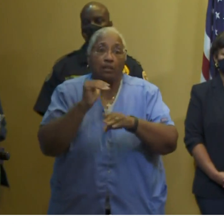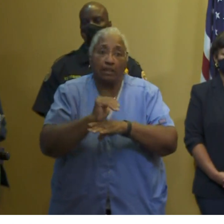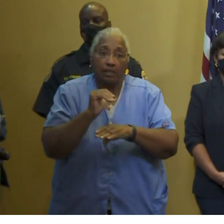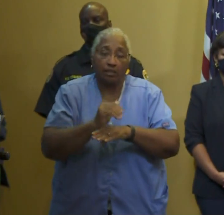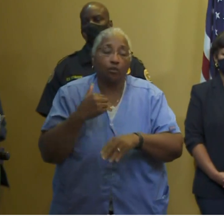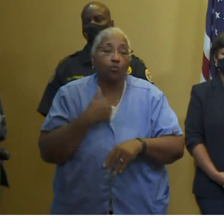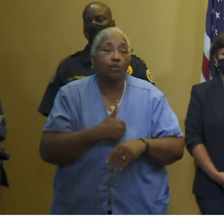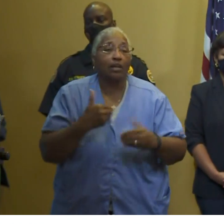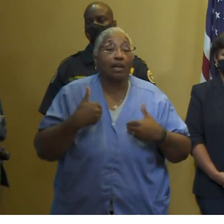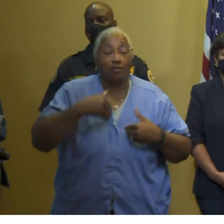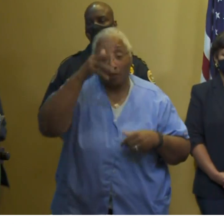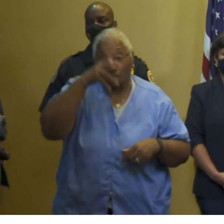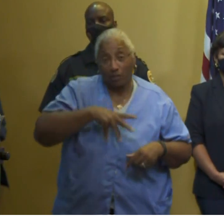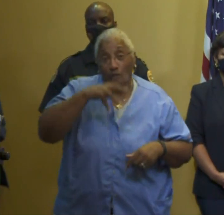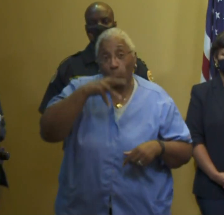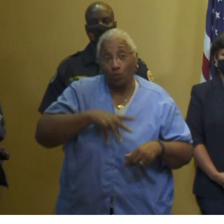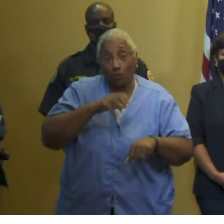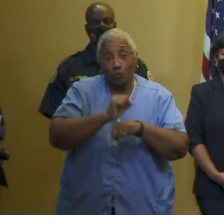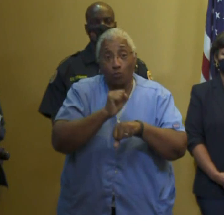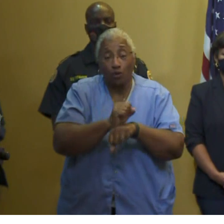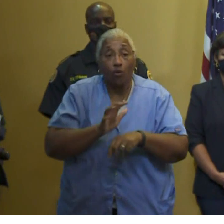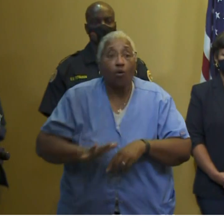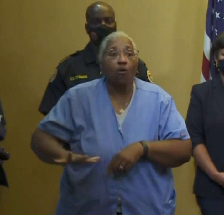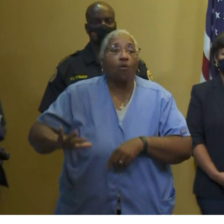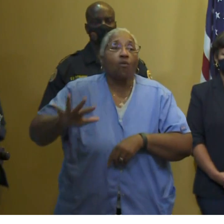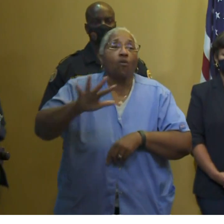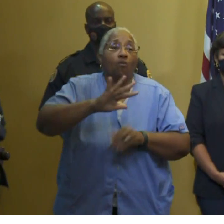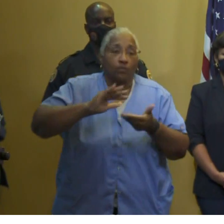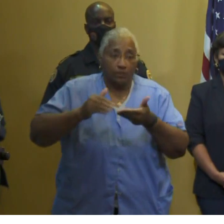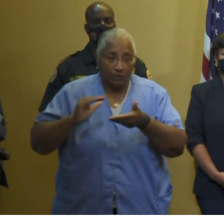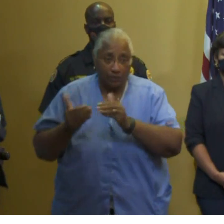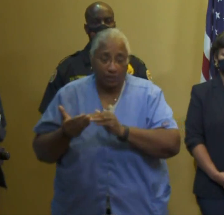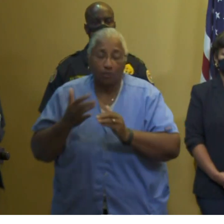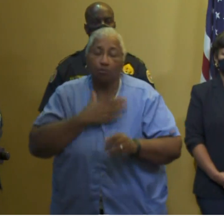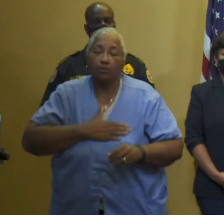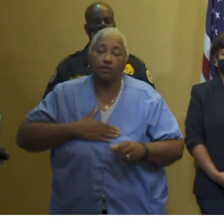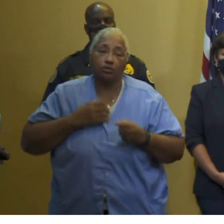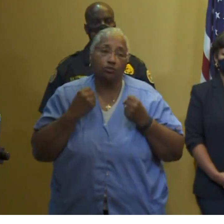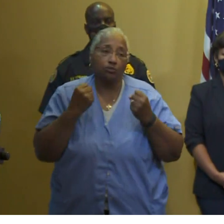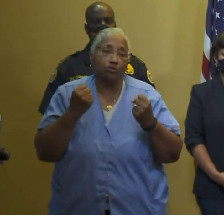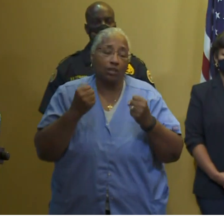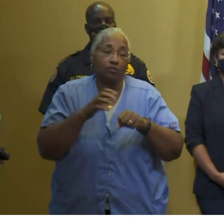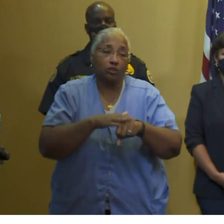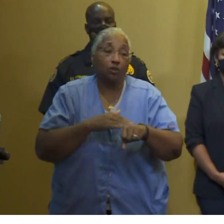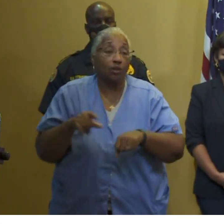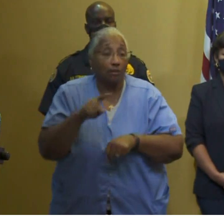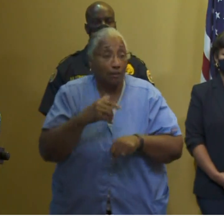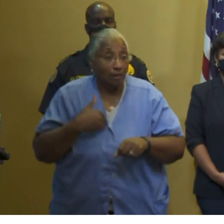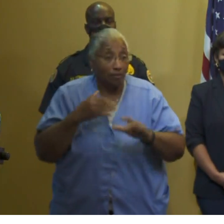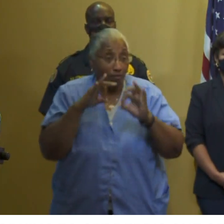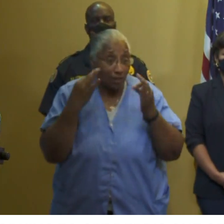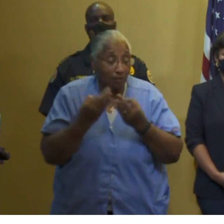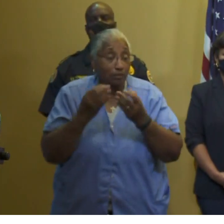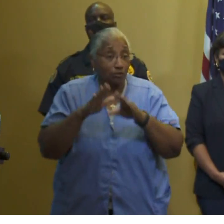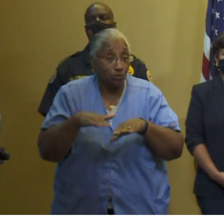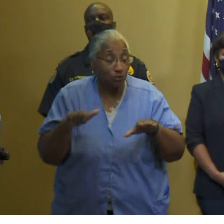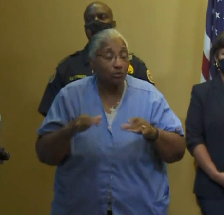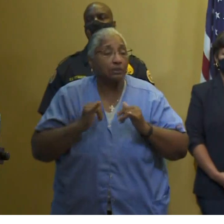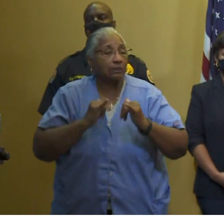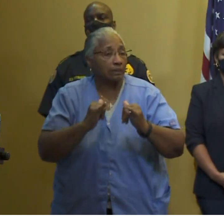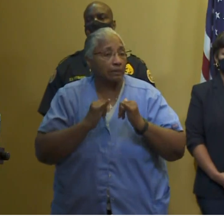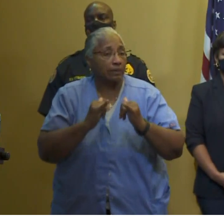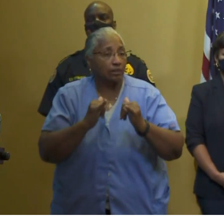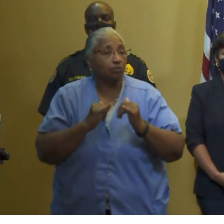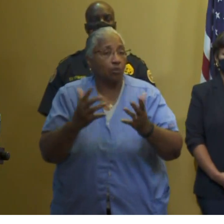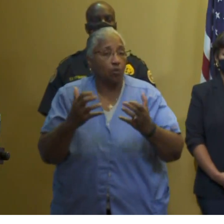men and women working everywhere throughout this city. Drive very slowly. Look out for them. They have families and children just like you do. And